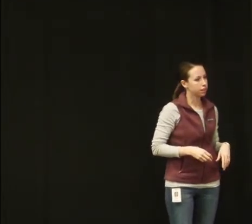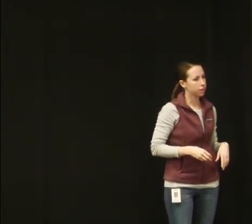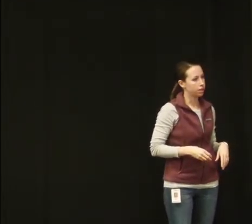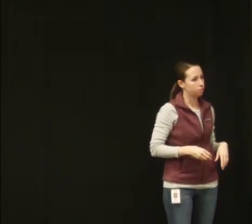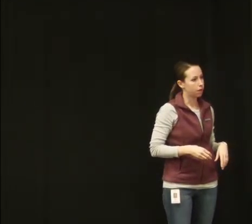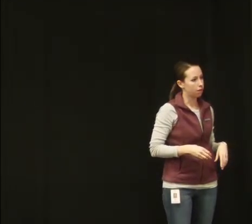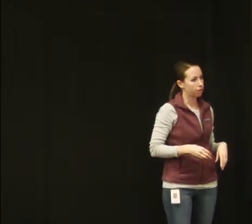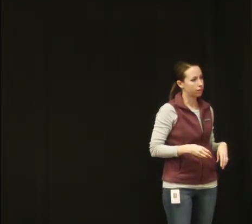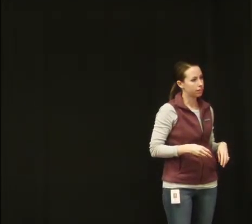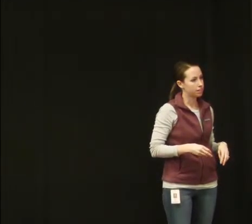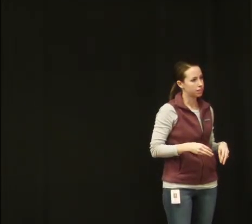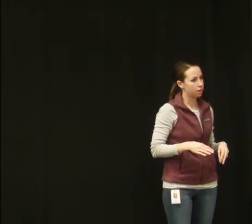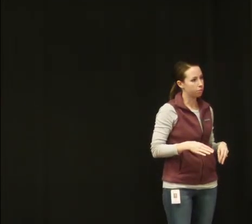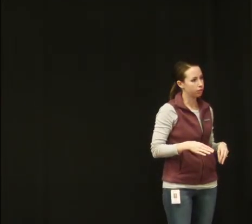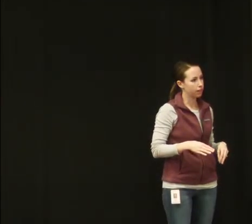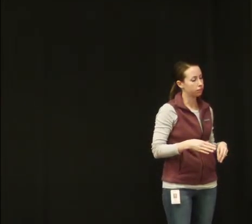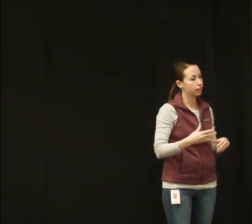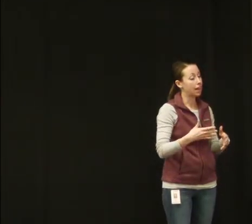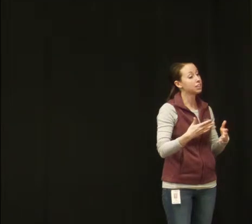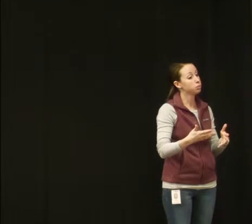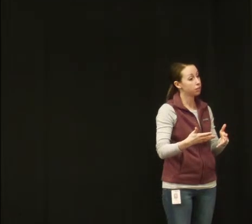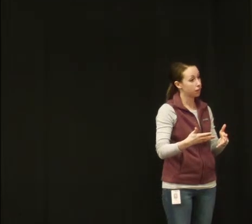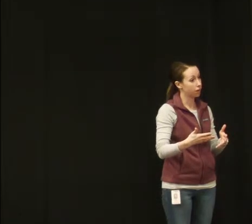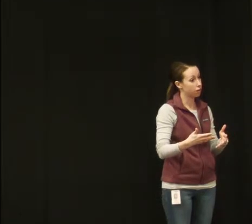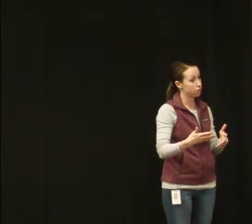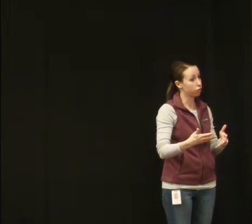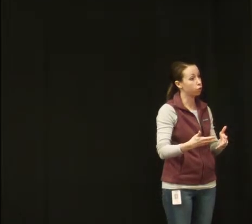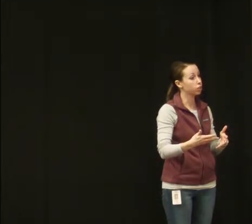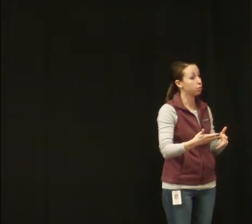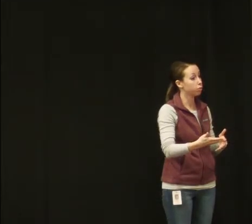Todd said, I recognize that I need